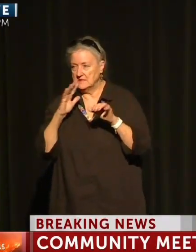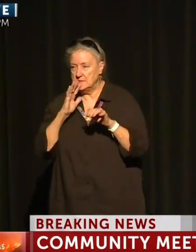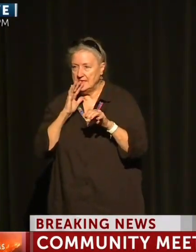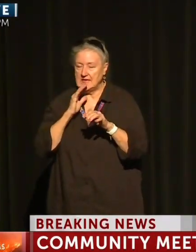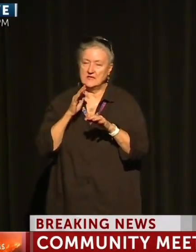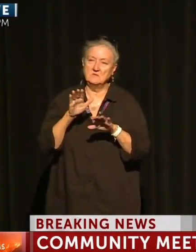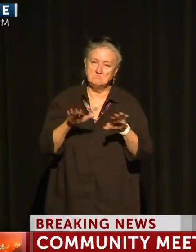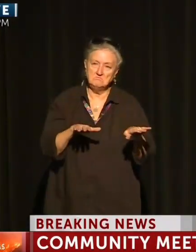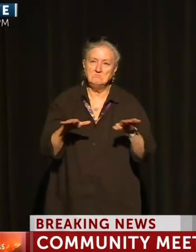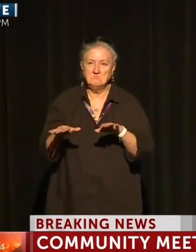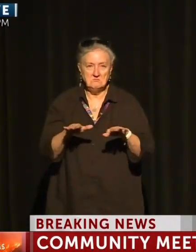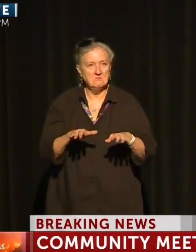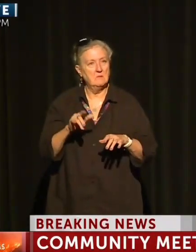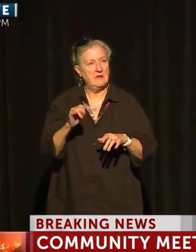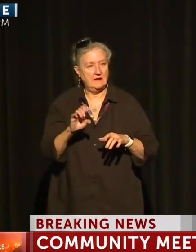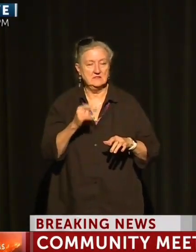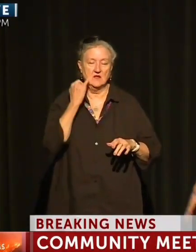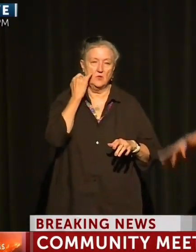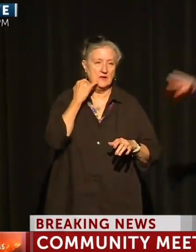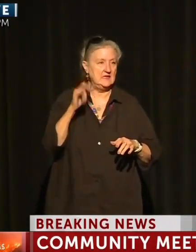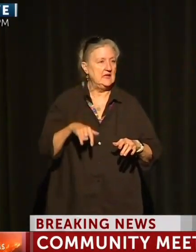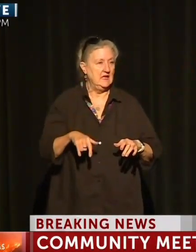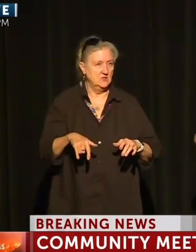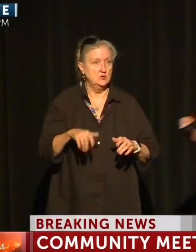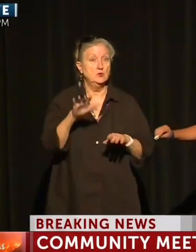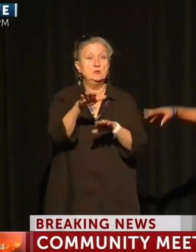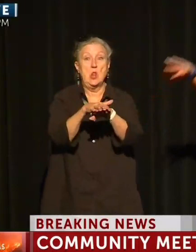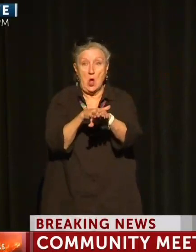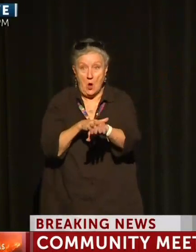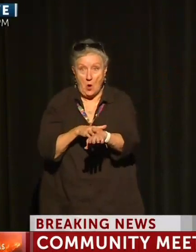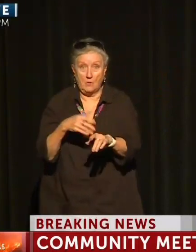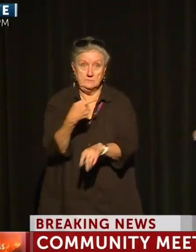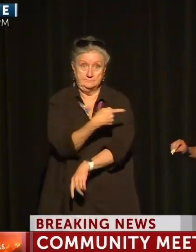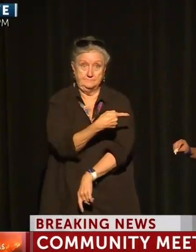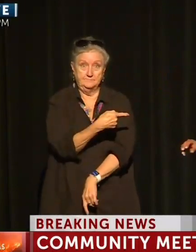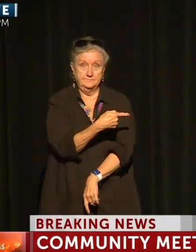moderate pace. If we need you to slow down, we will make this signal.